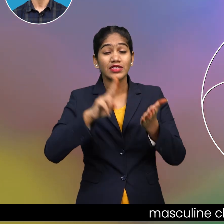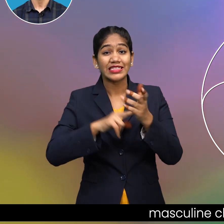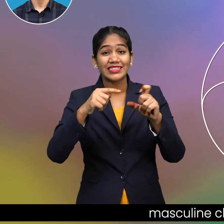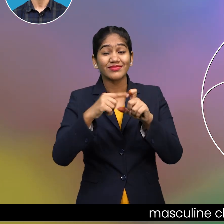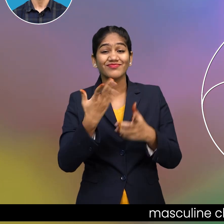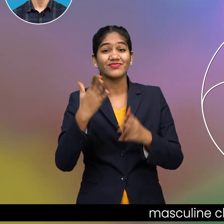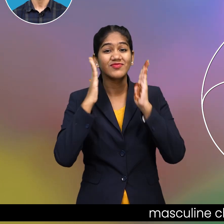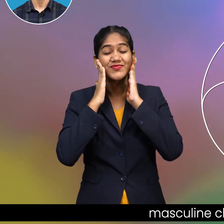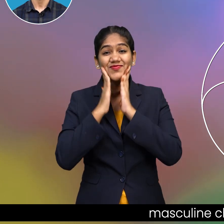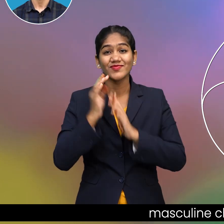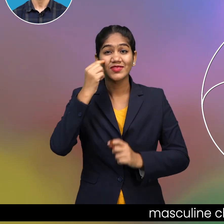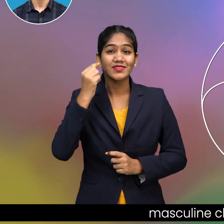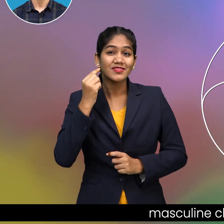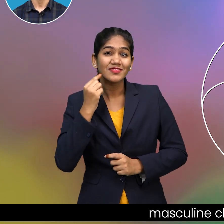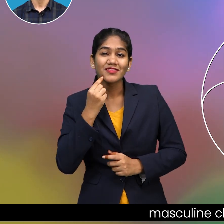males.